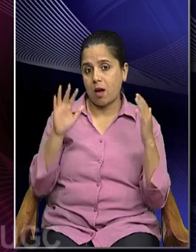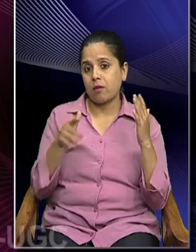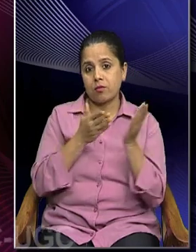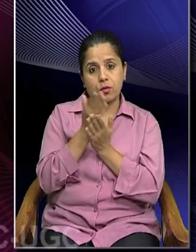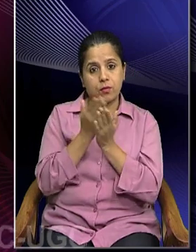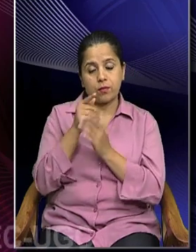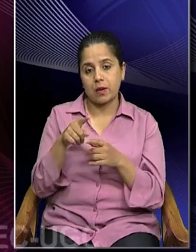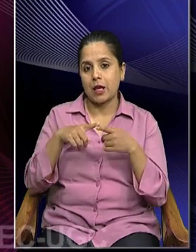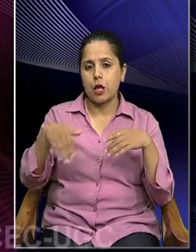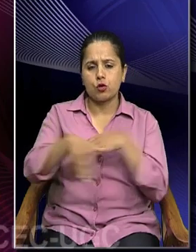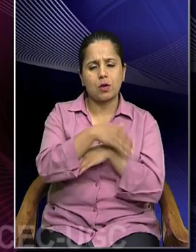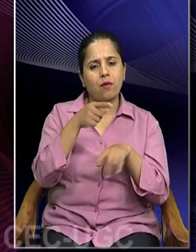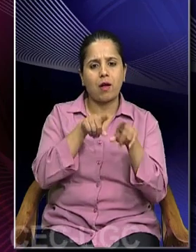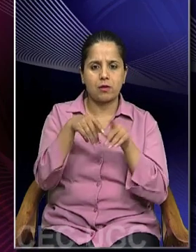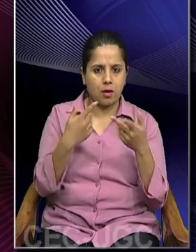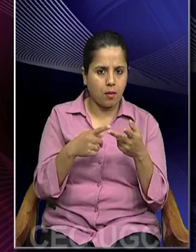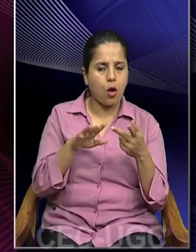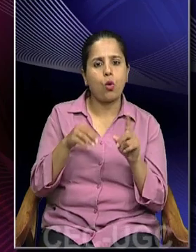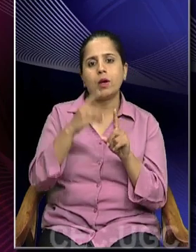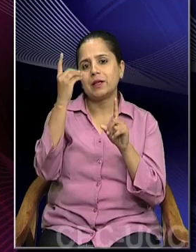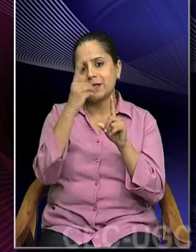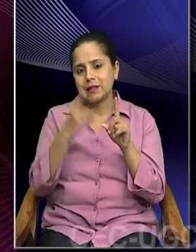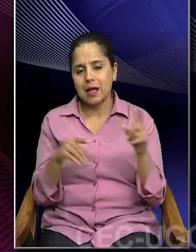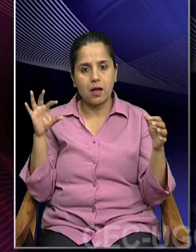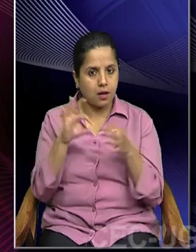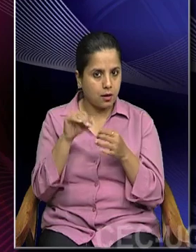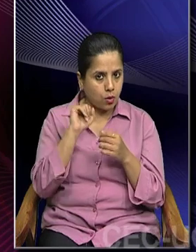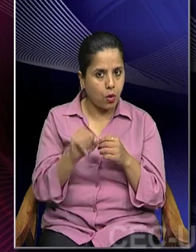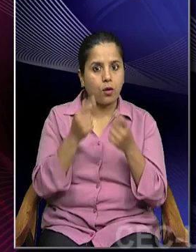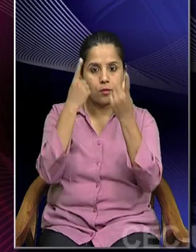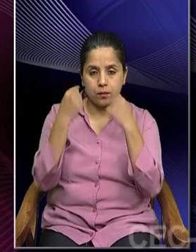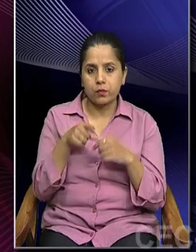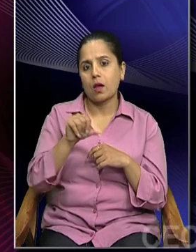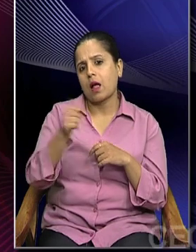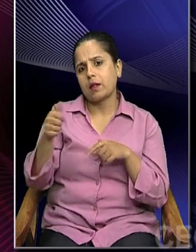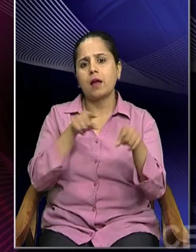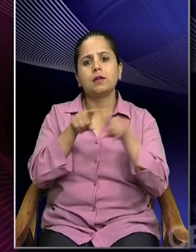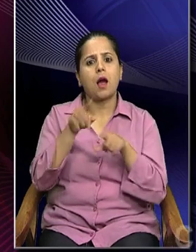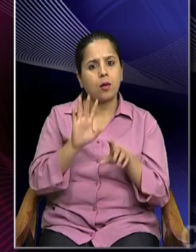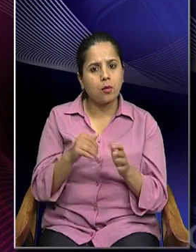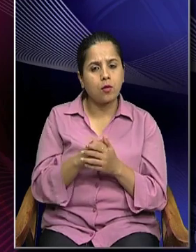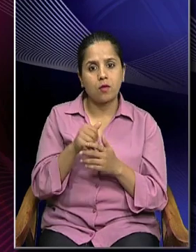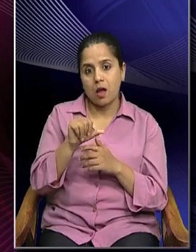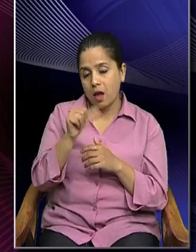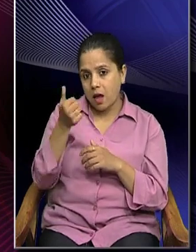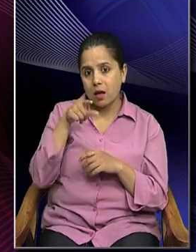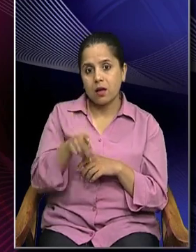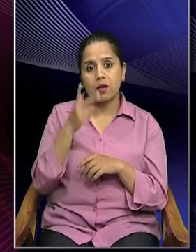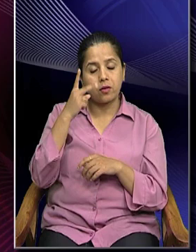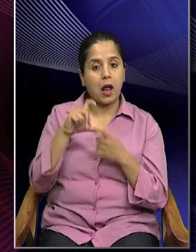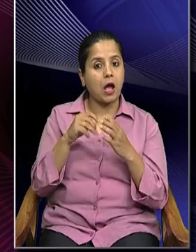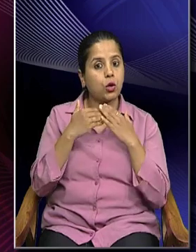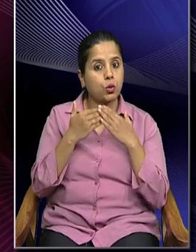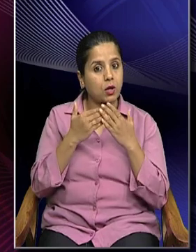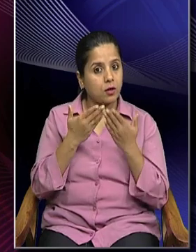case of engineering, in case of design-based assessment. Another example, in case of the